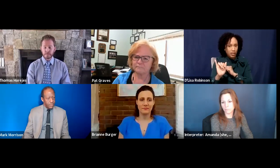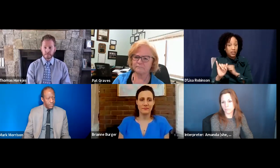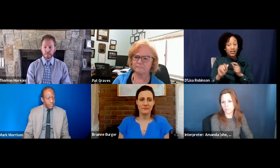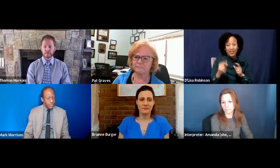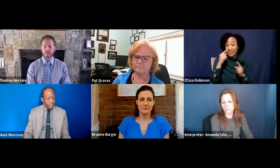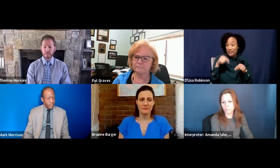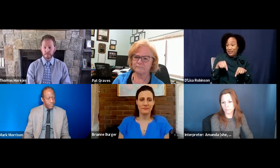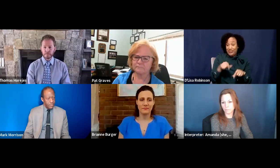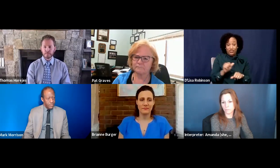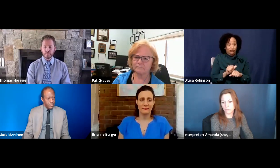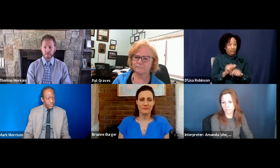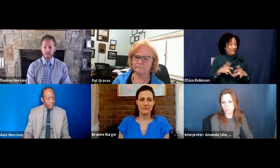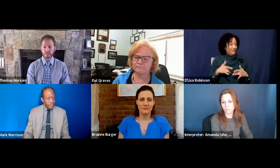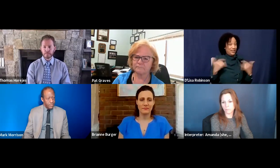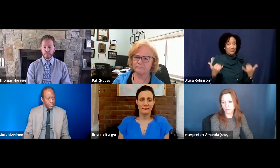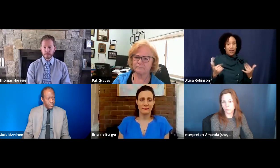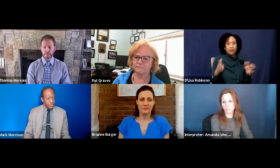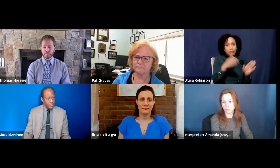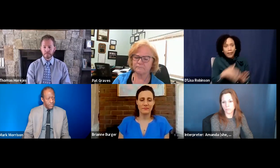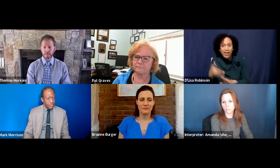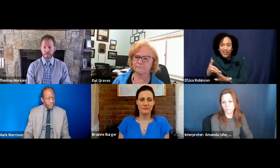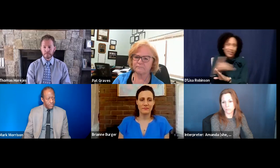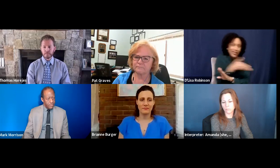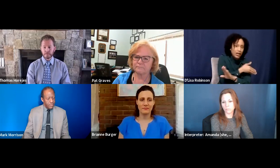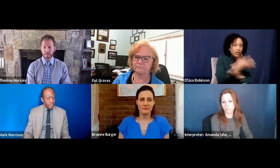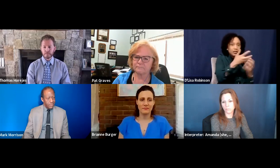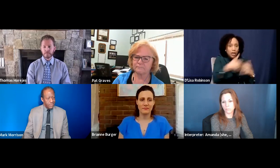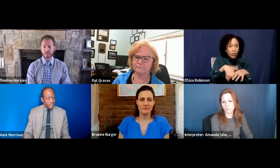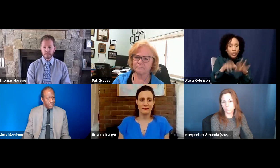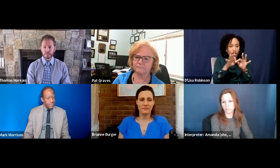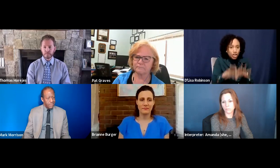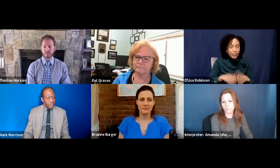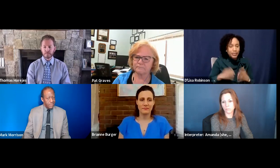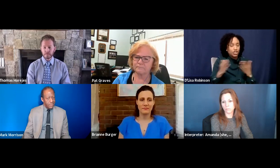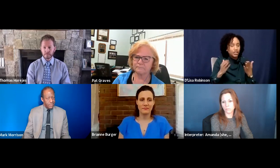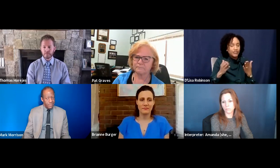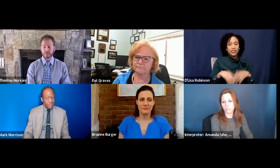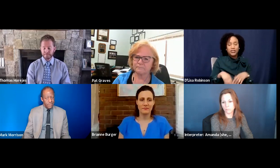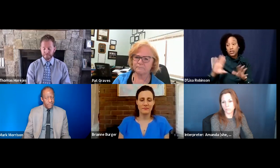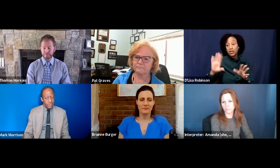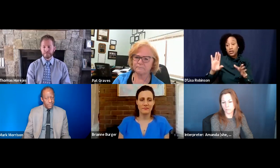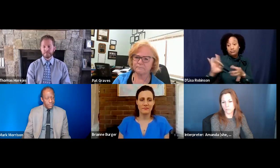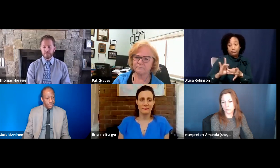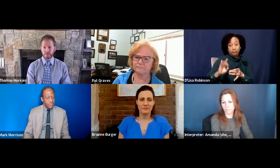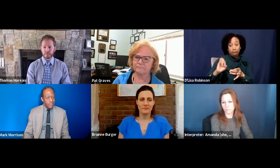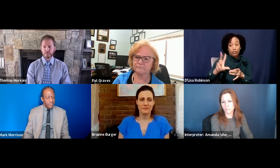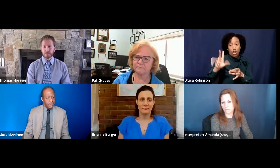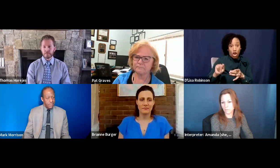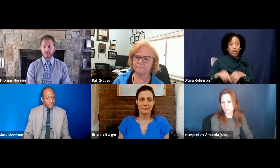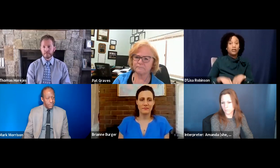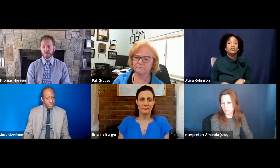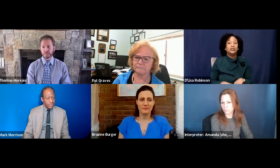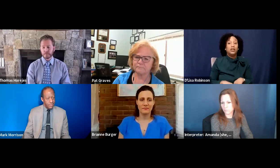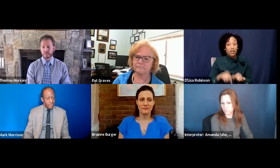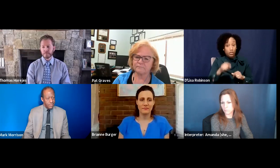can set up the format, what that's going to look like. For this event that we're doing right now, we met ahead of time to work out our logistics with the